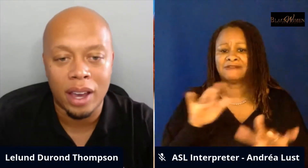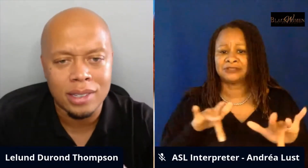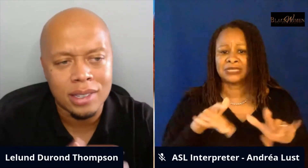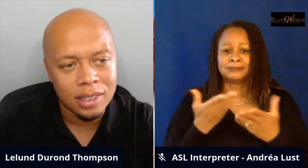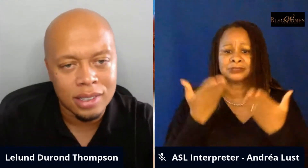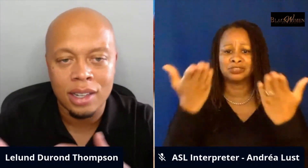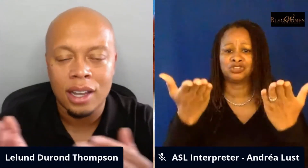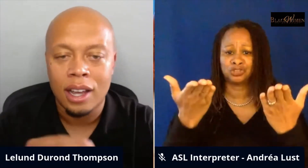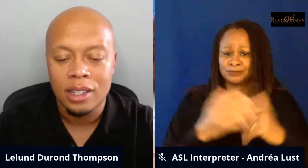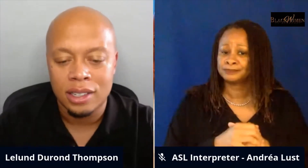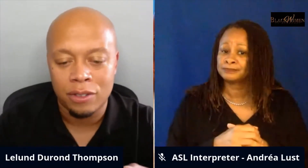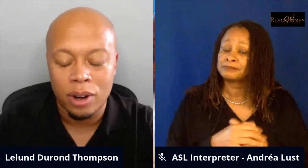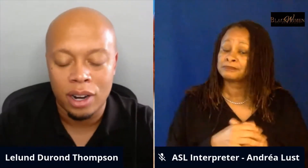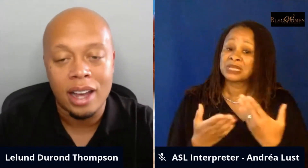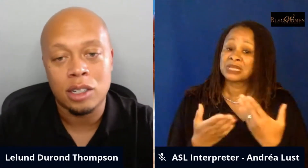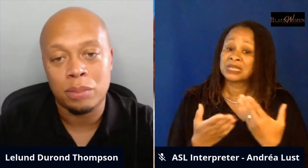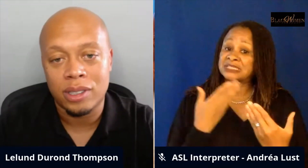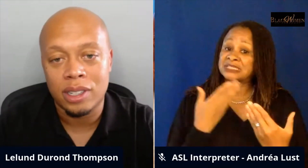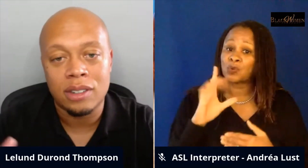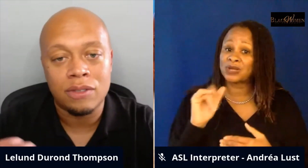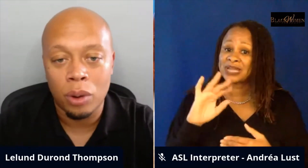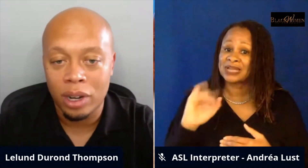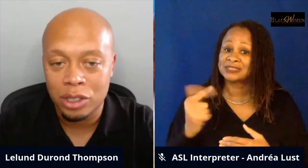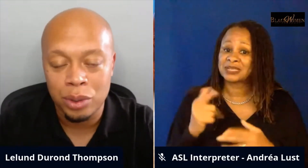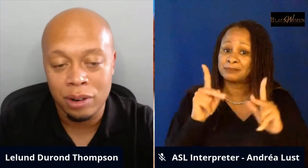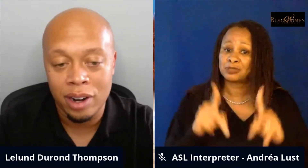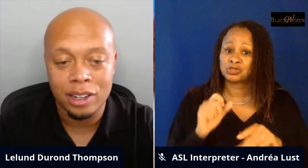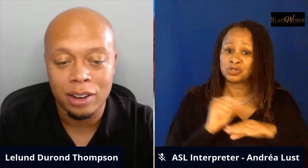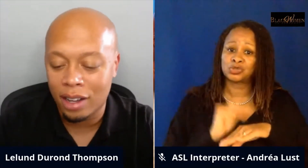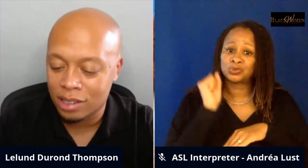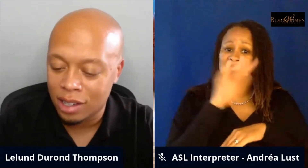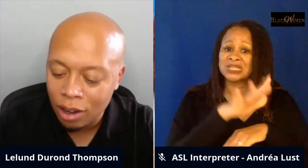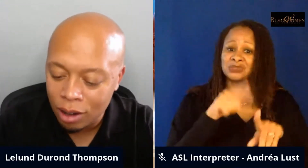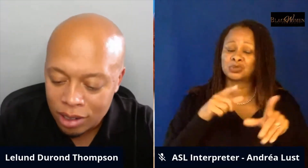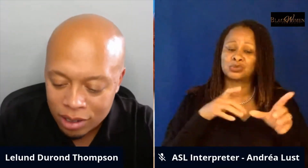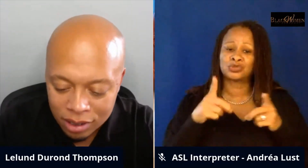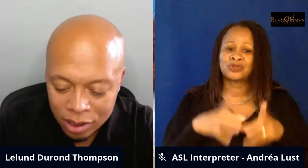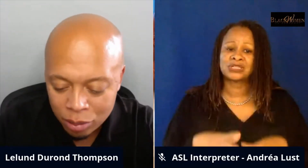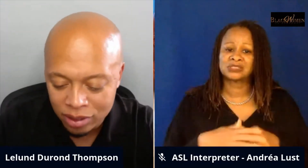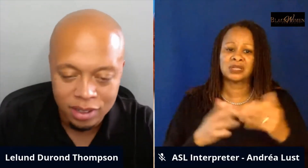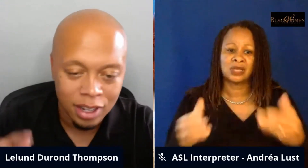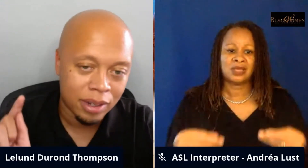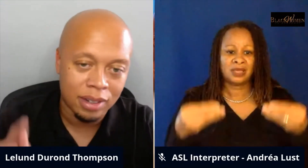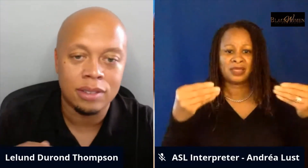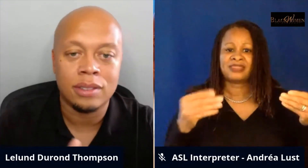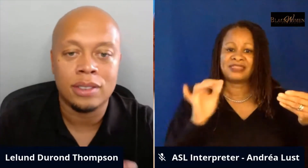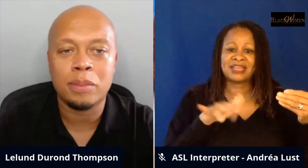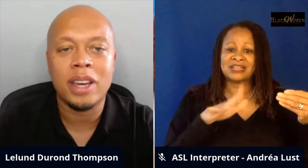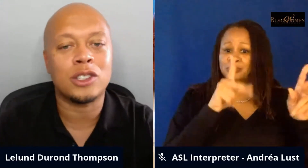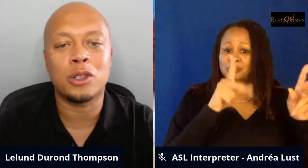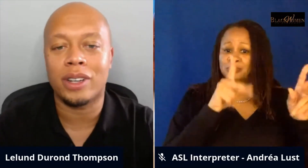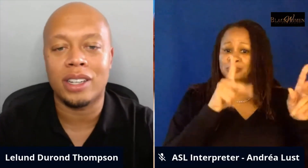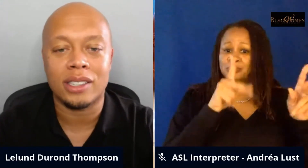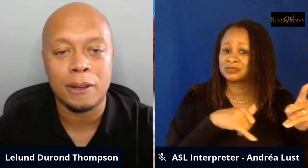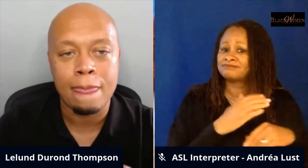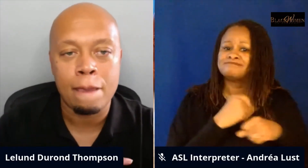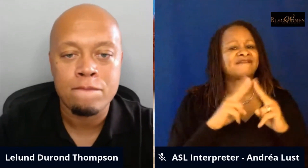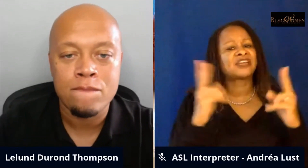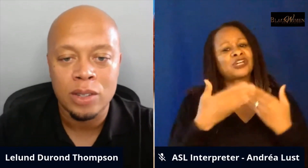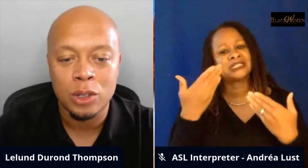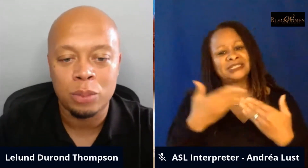that way it's easy for a casting person to forward it to a director, and they can say, oh, this is this person's tape. And just make it super